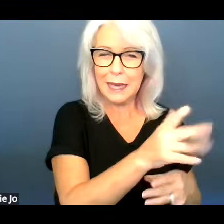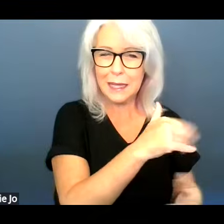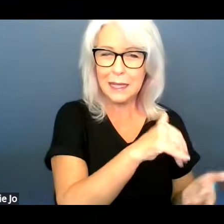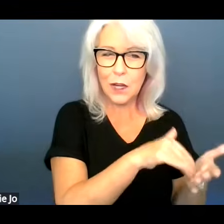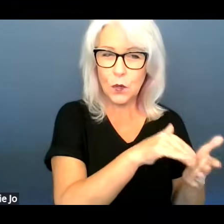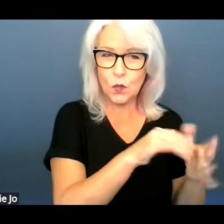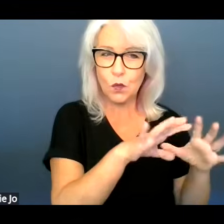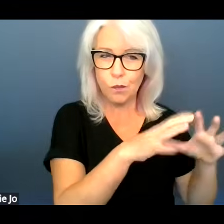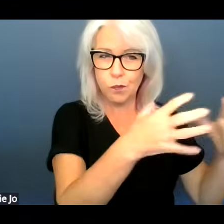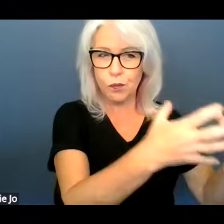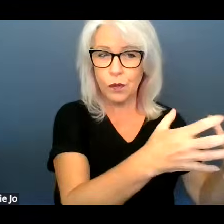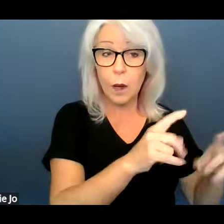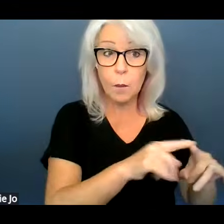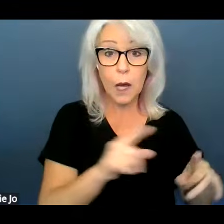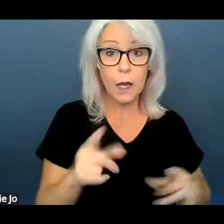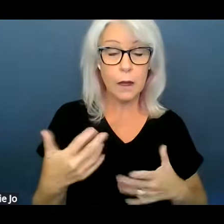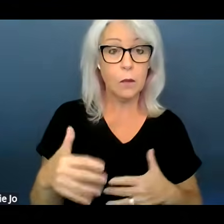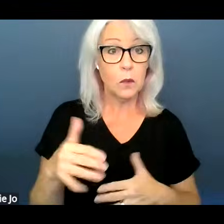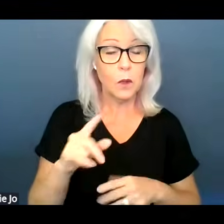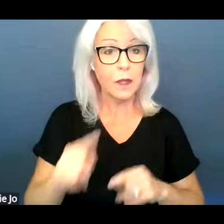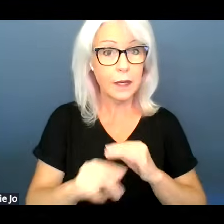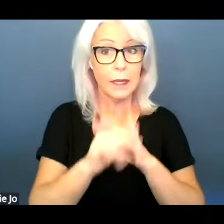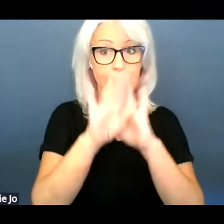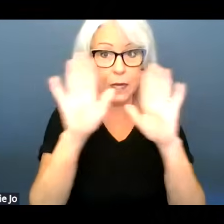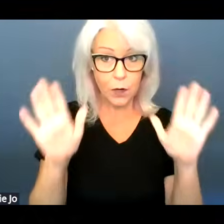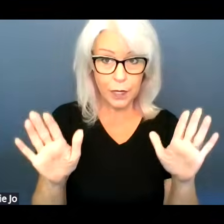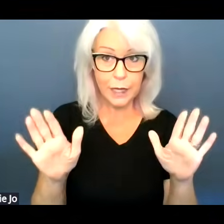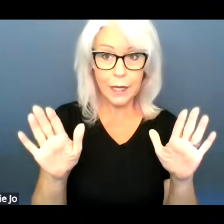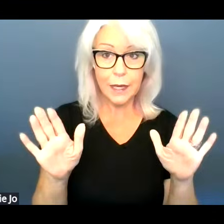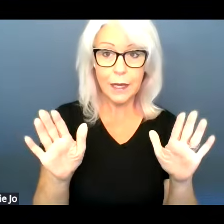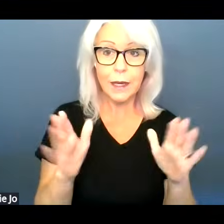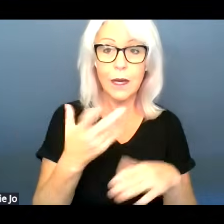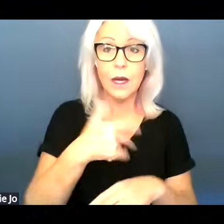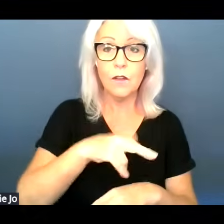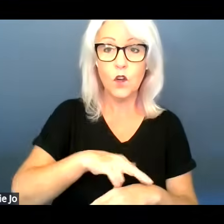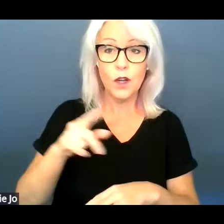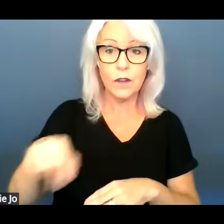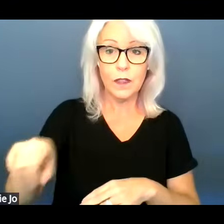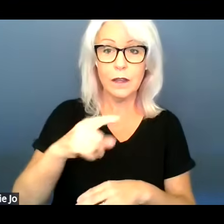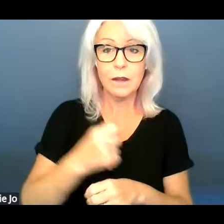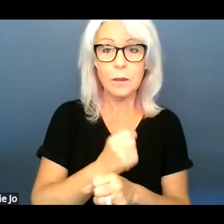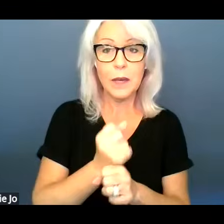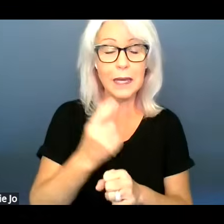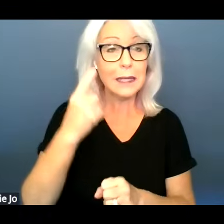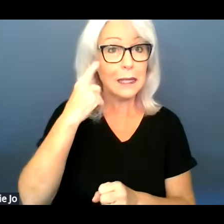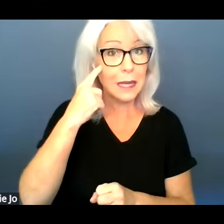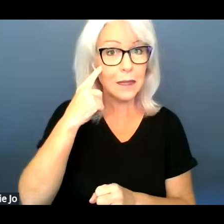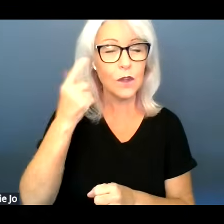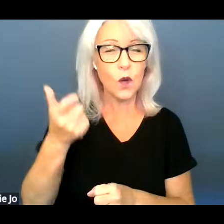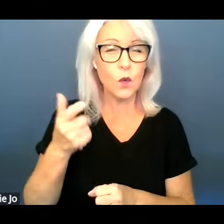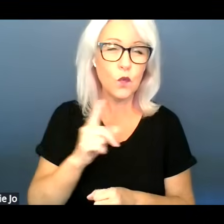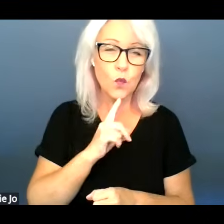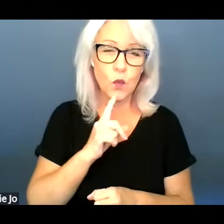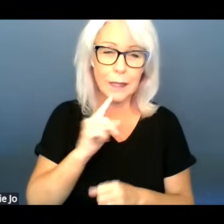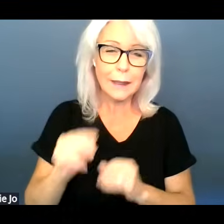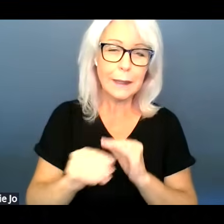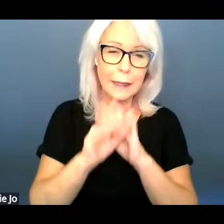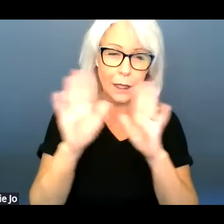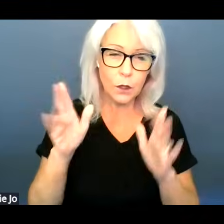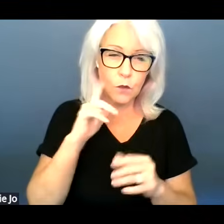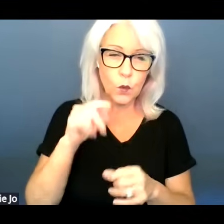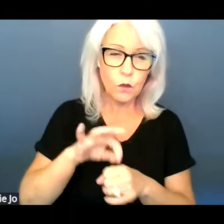of clarity and of course this makes sense, it was like that, so I appreciate this. Thank